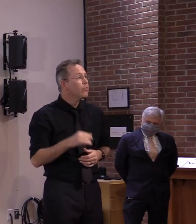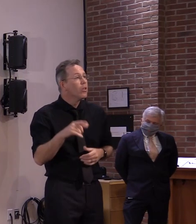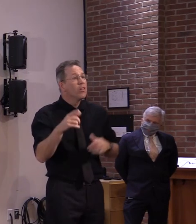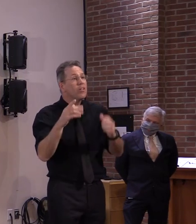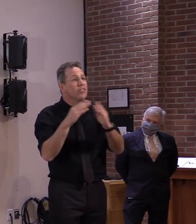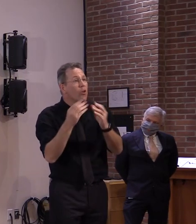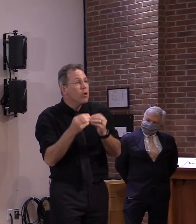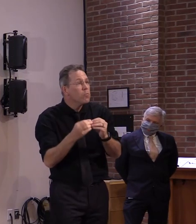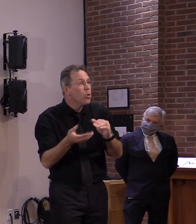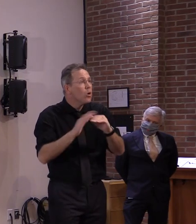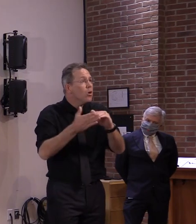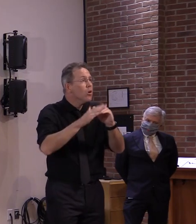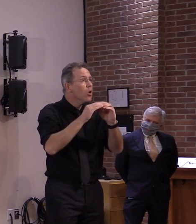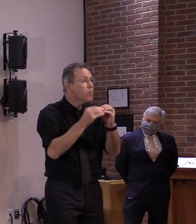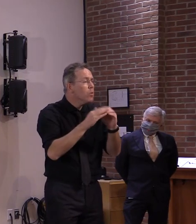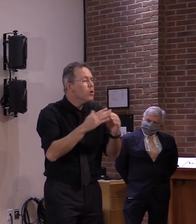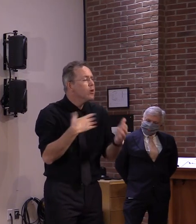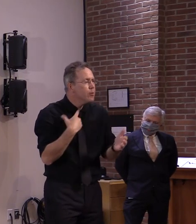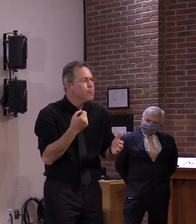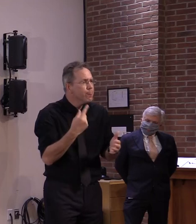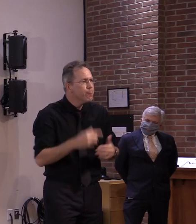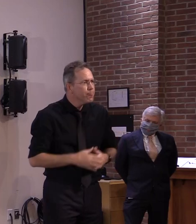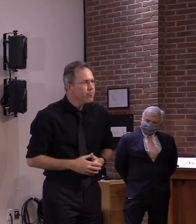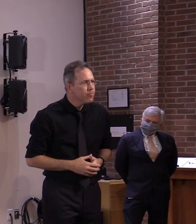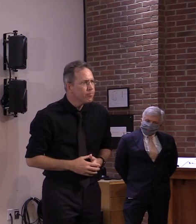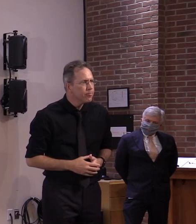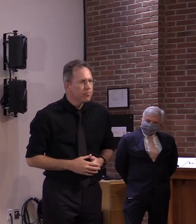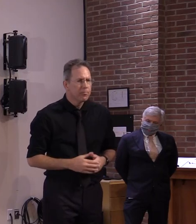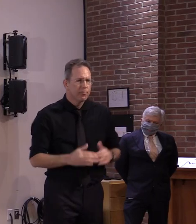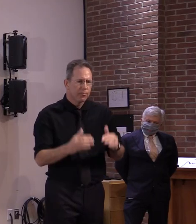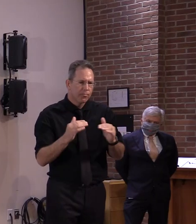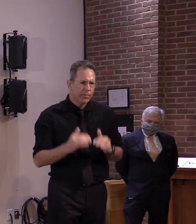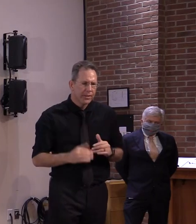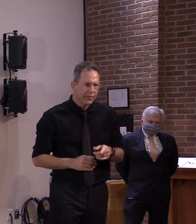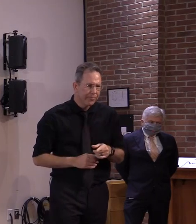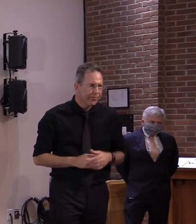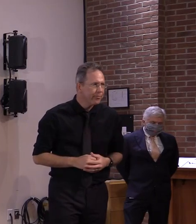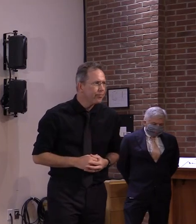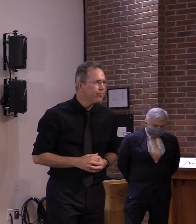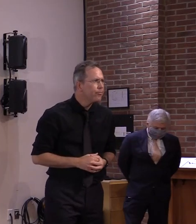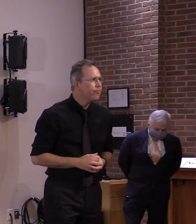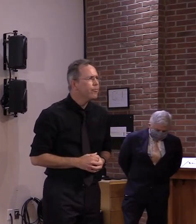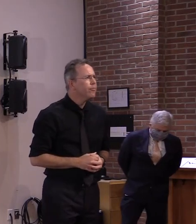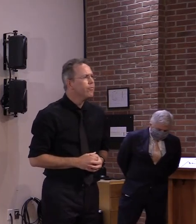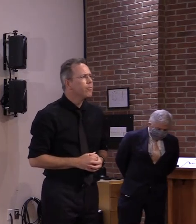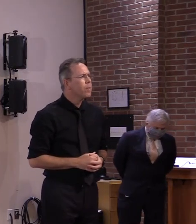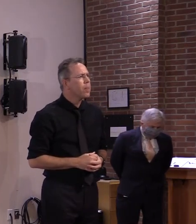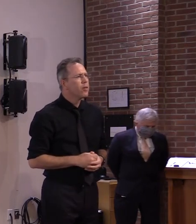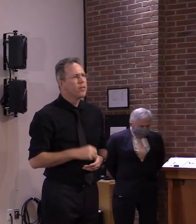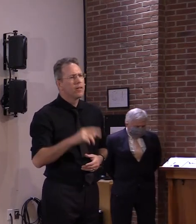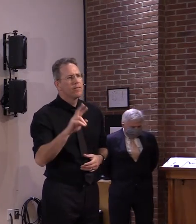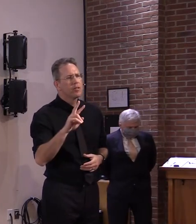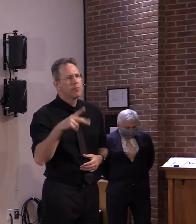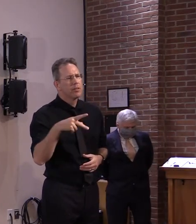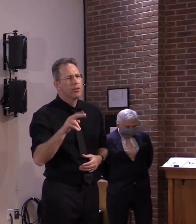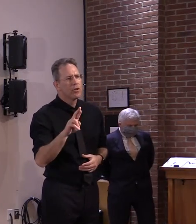services. All right, we've got to move to our next caller, Peter Hirschfeld, VPR.